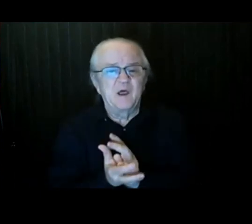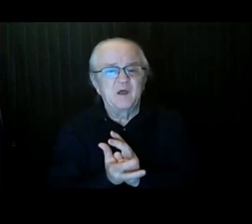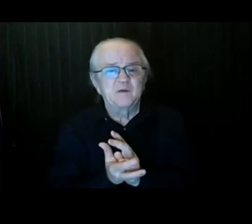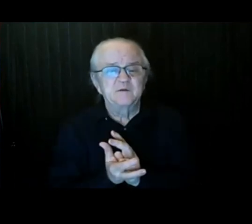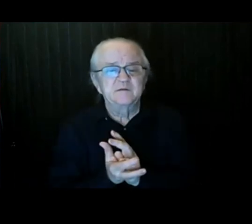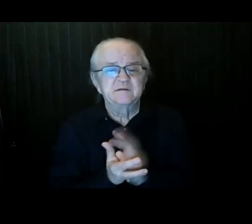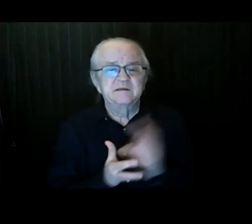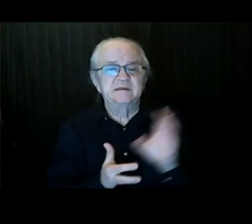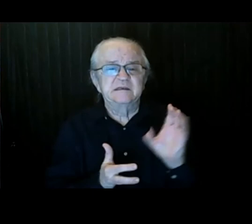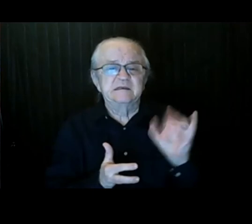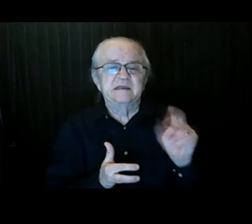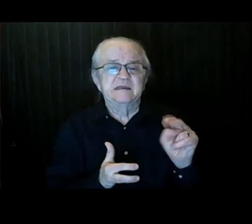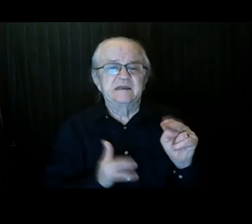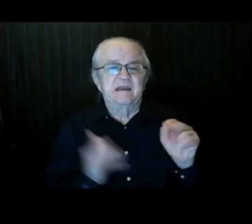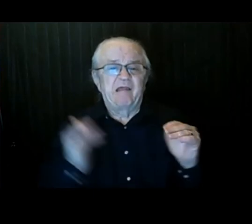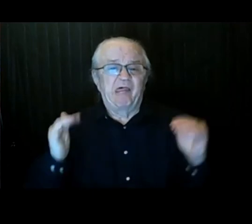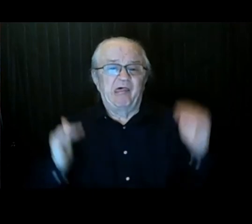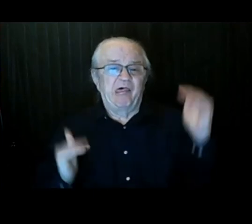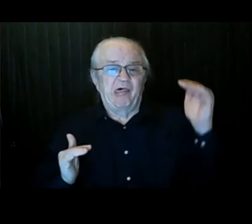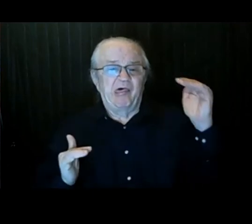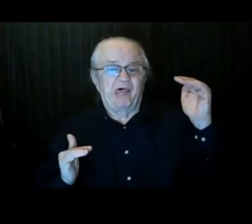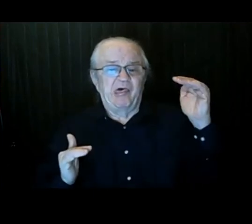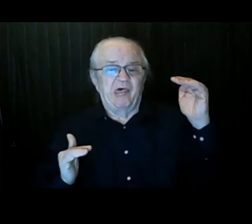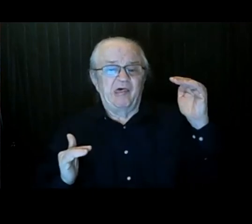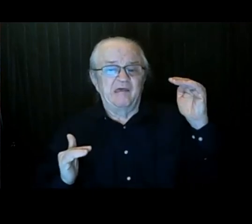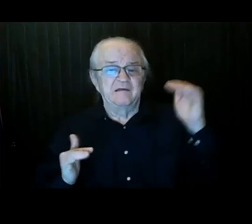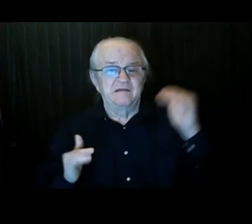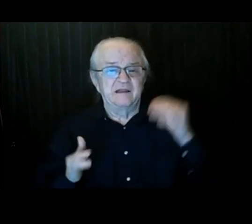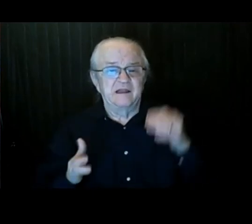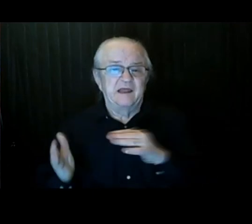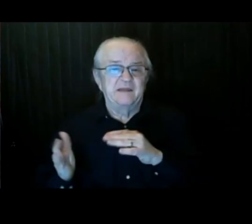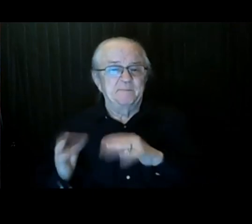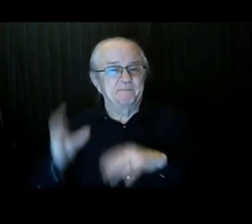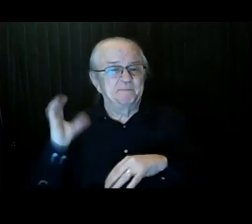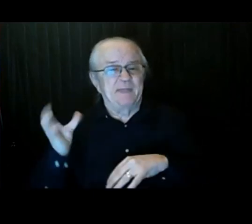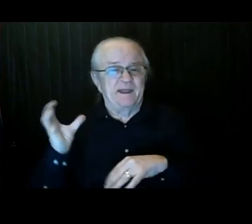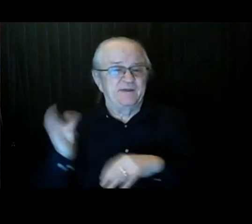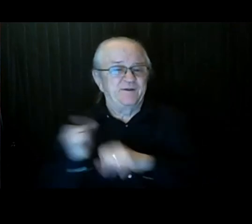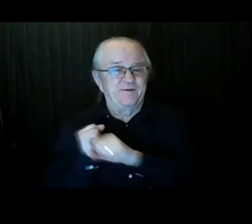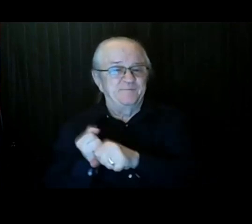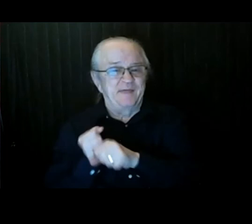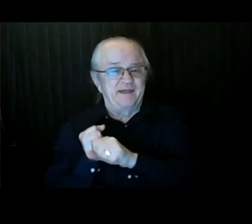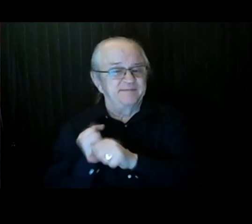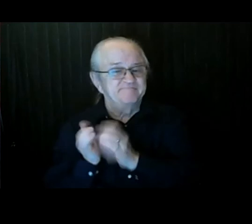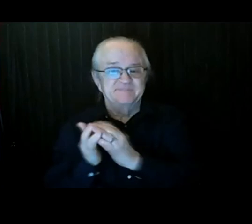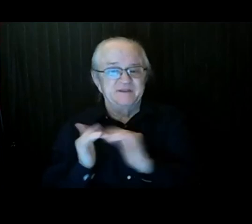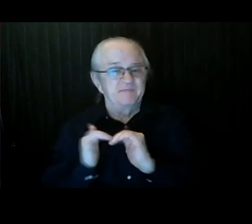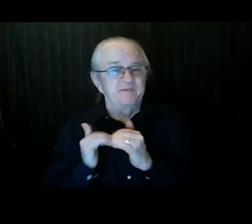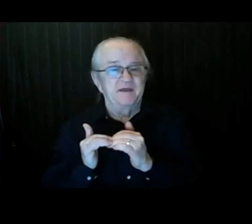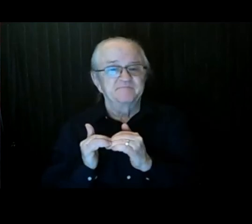their inferior, letting their pitchers bat somehow won out the day.